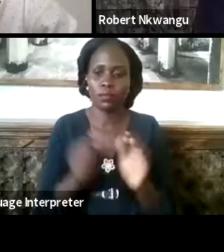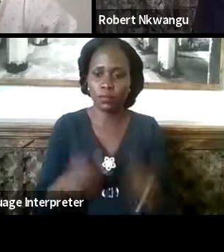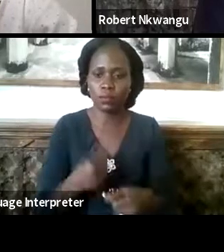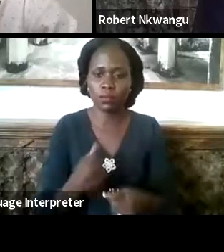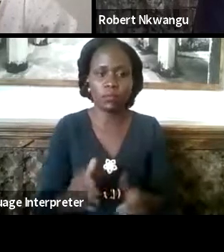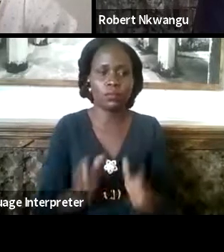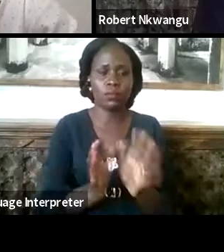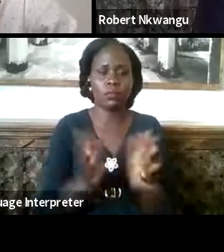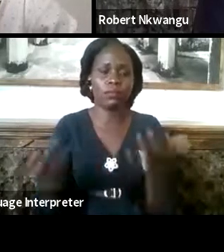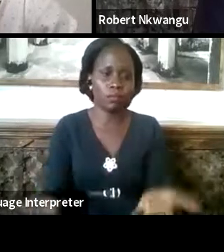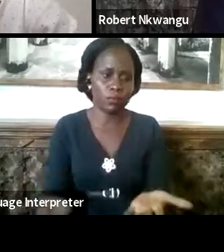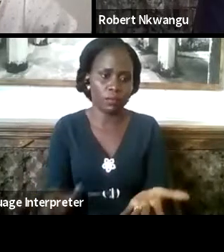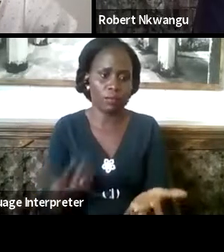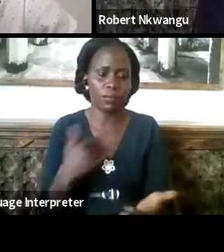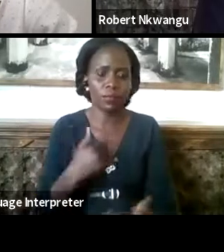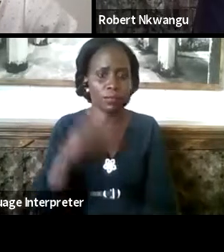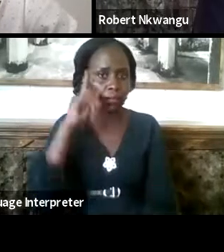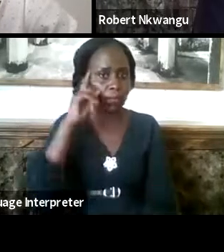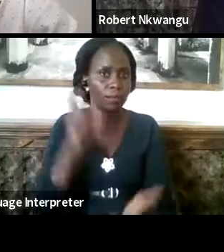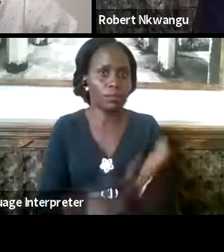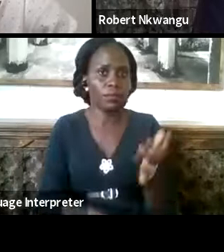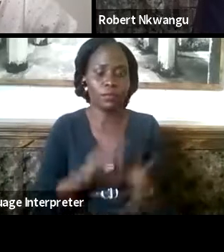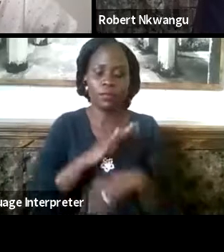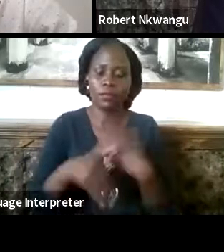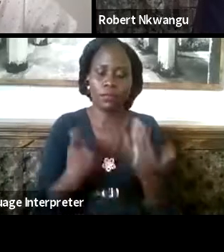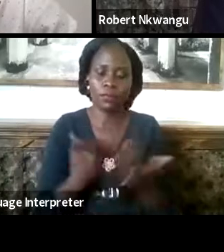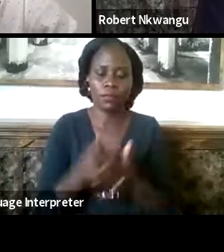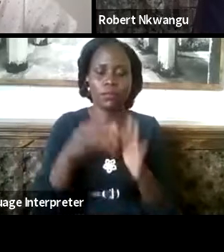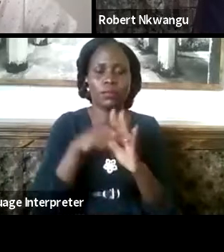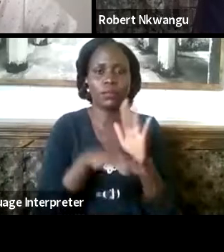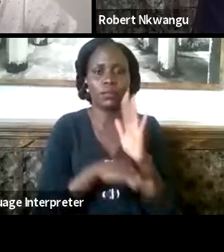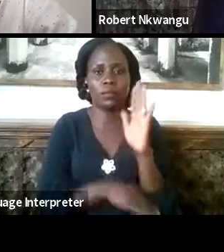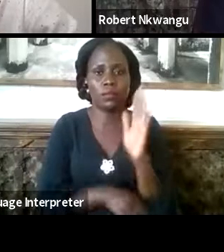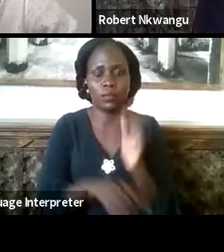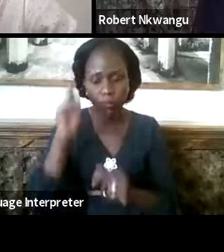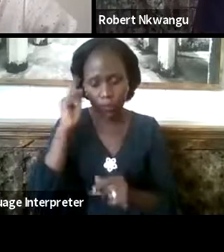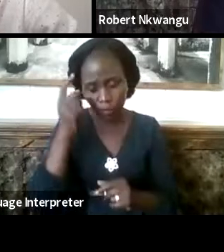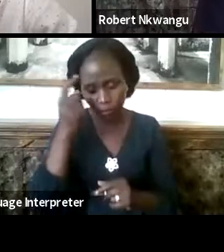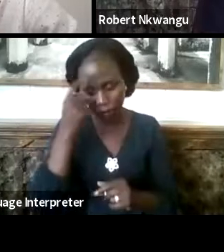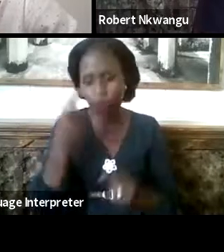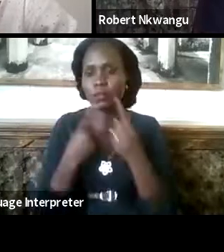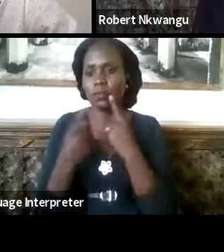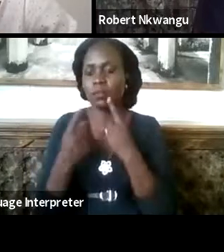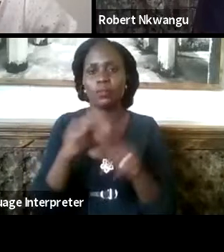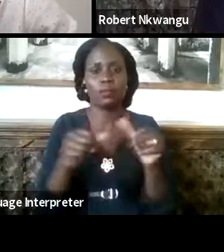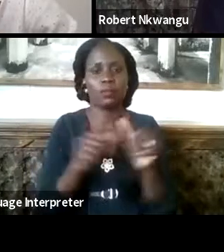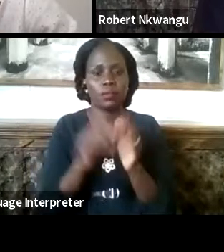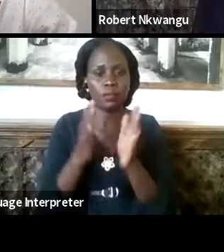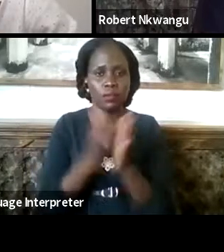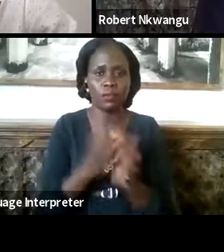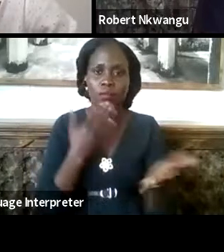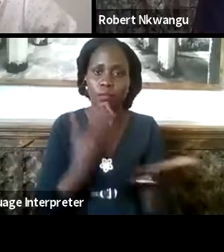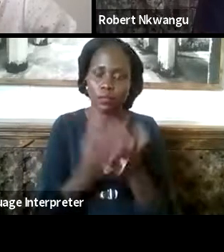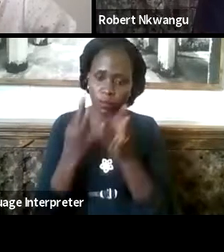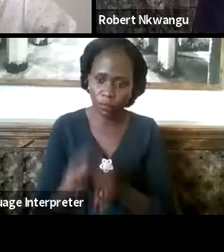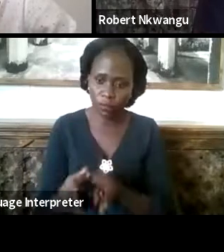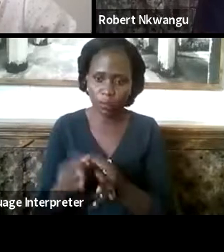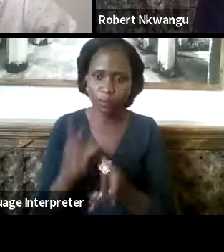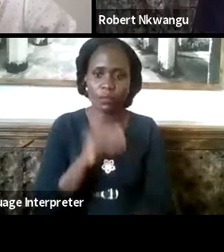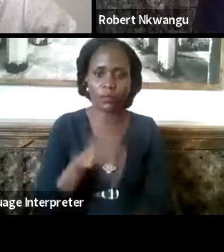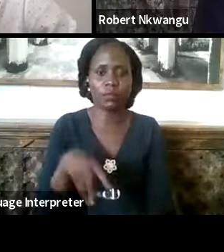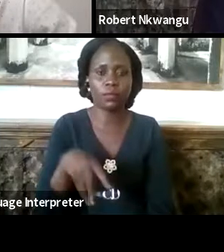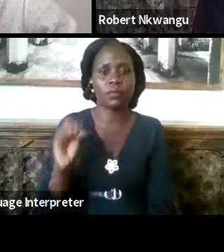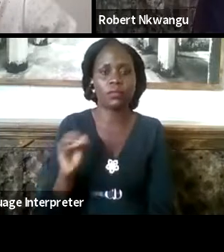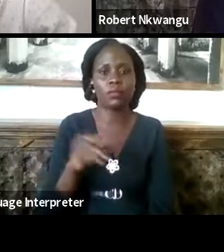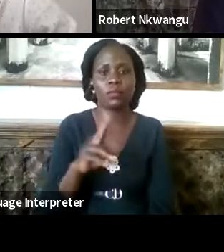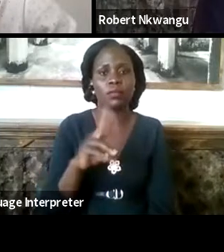is that all the programming that government is talking about, and the good thing under the NDP3, they're talking of inclusion.